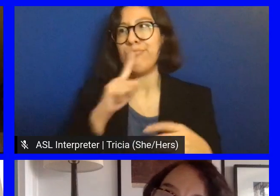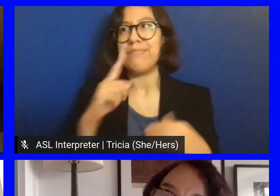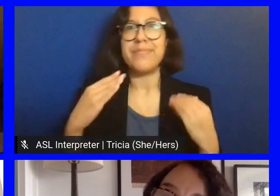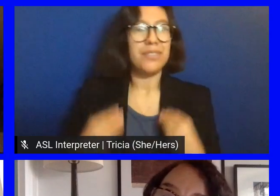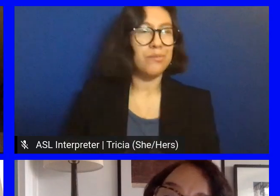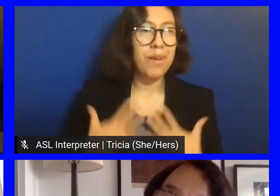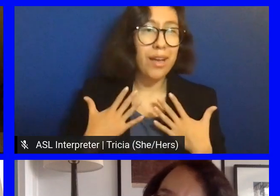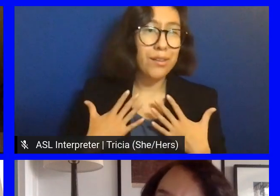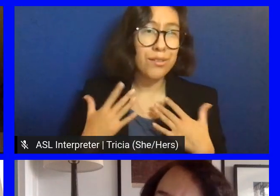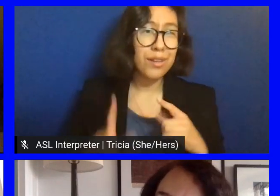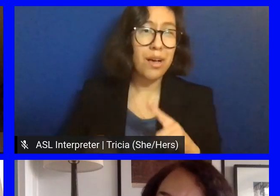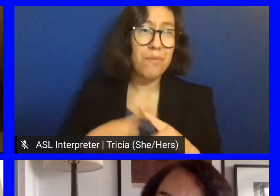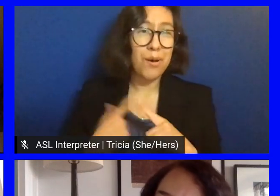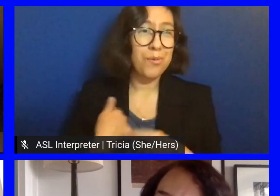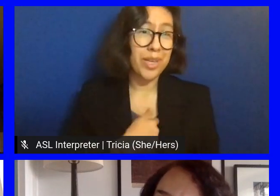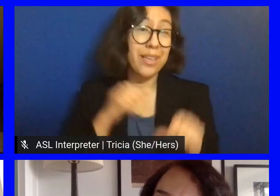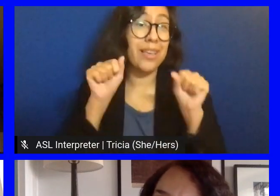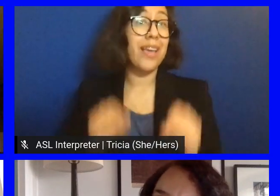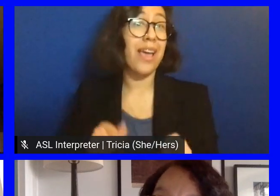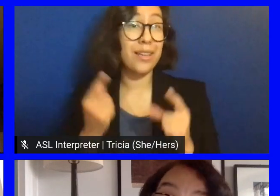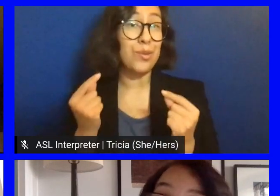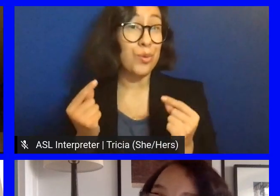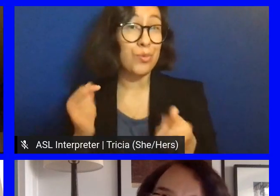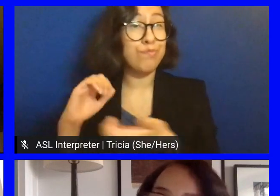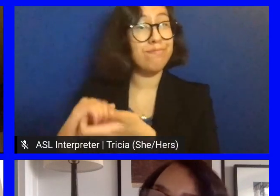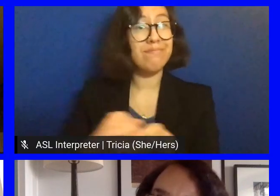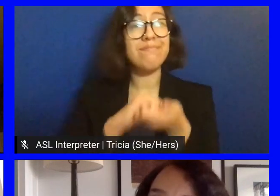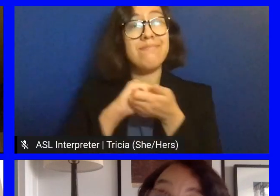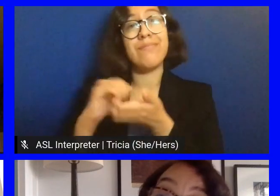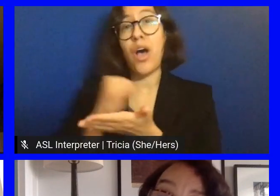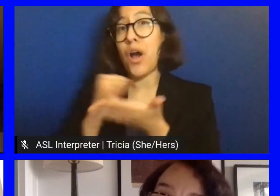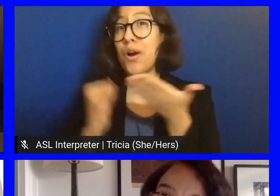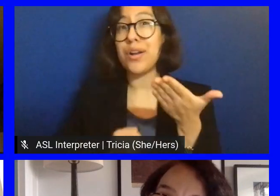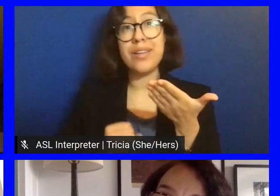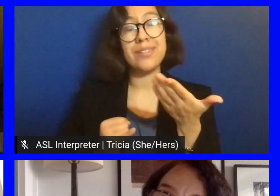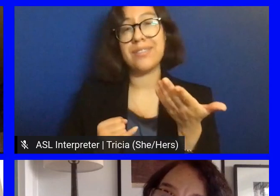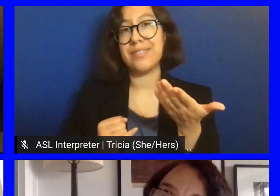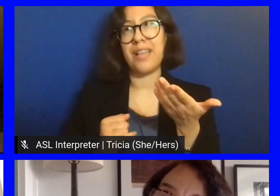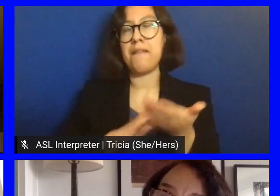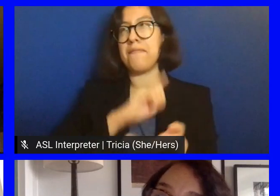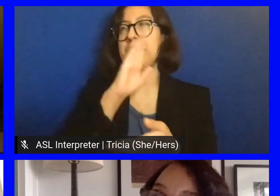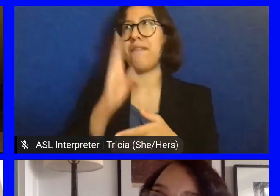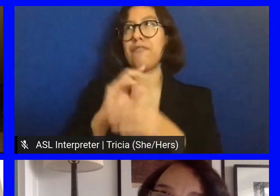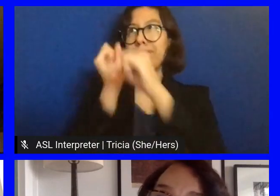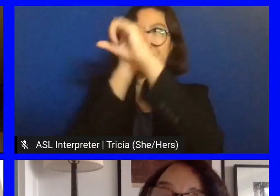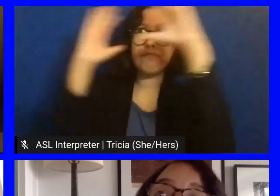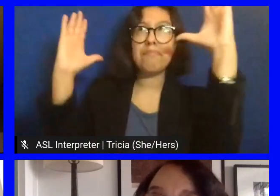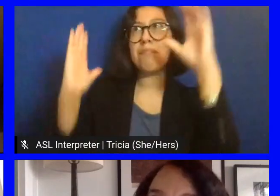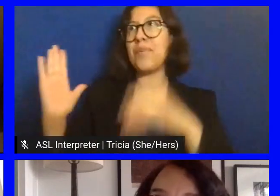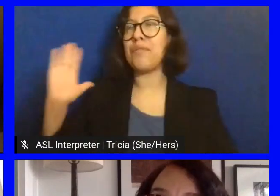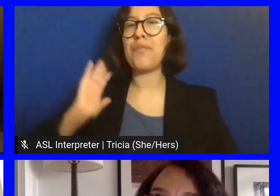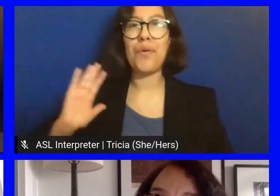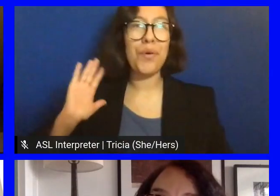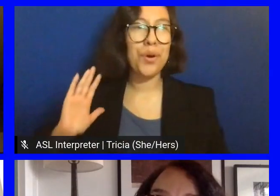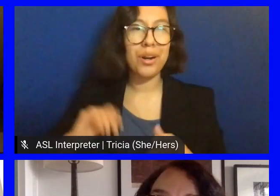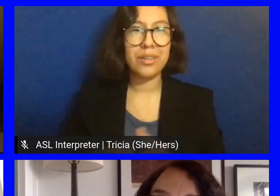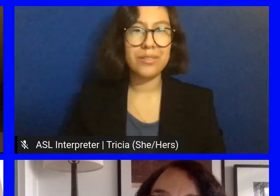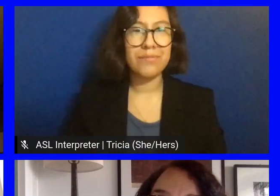inspired about what we can do as artists in a new way that I don't think I've ever been before.